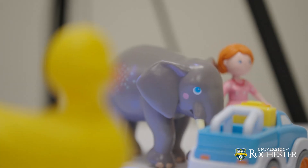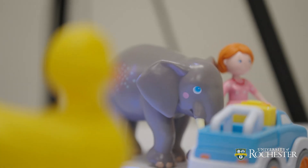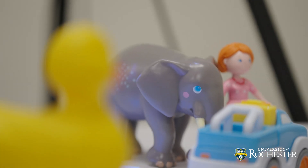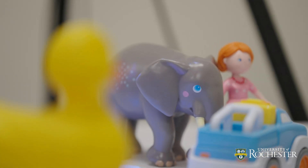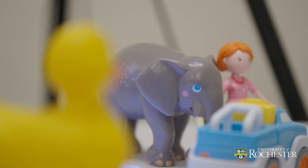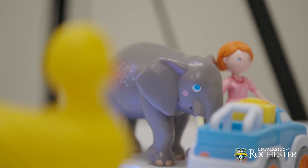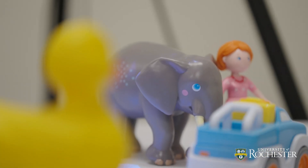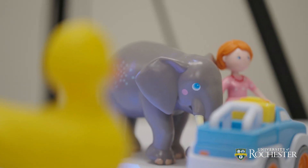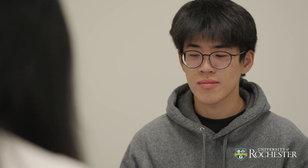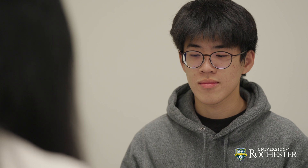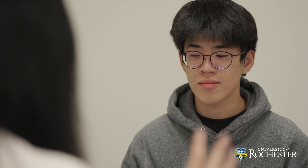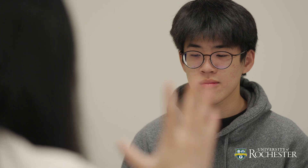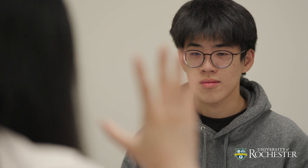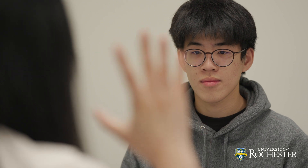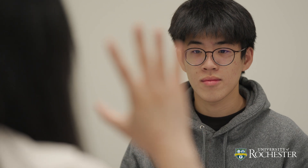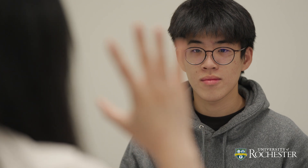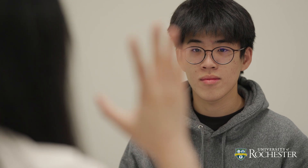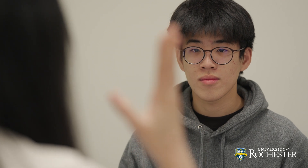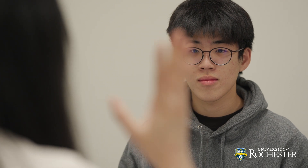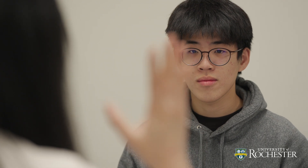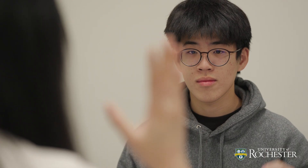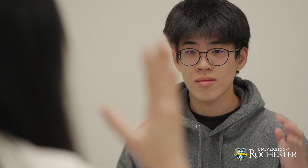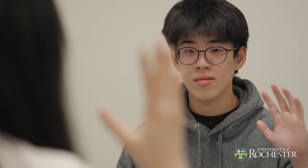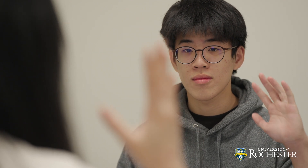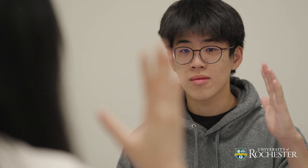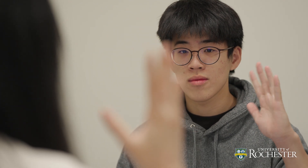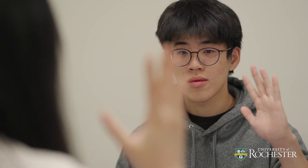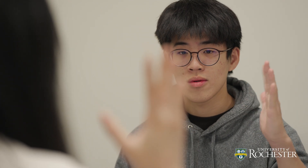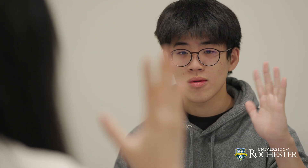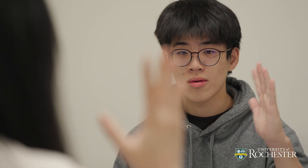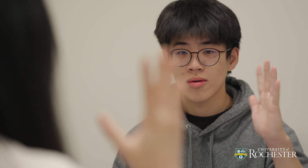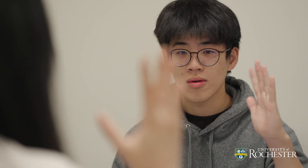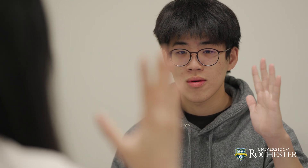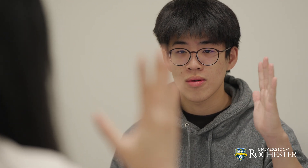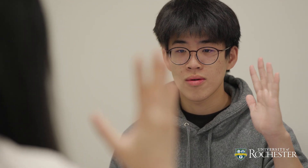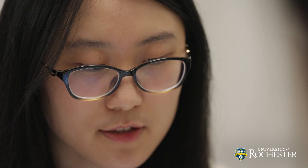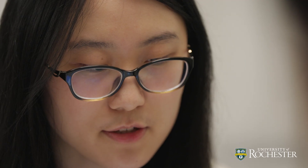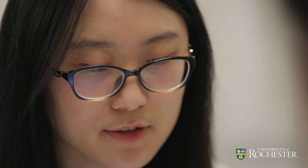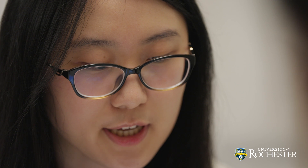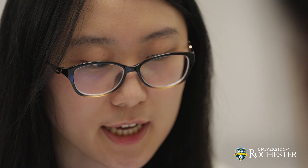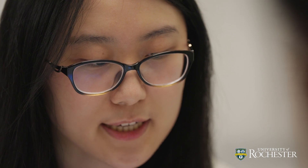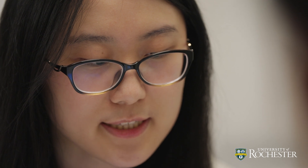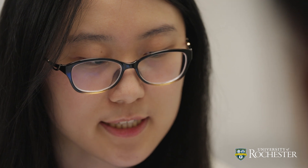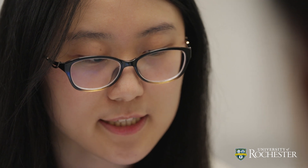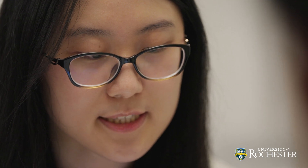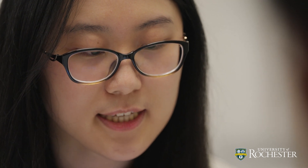with each other, their gaze behaviors. We use speech technology to translate the parent